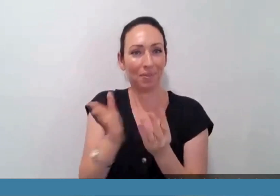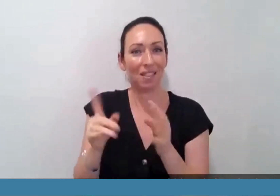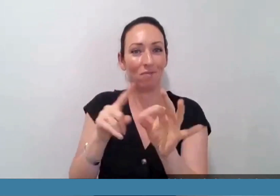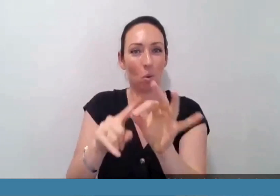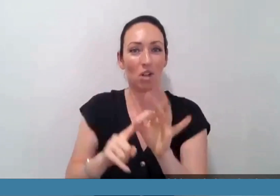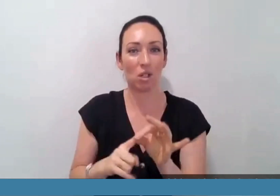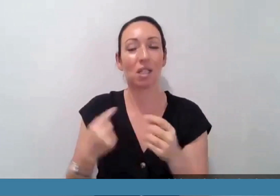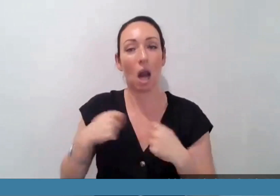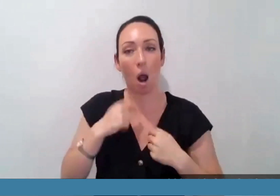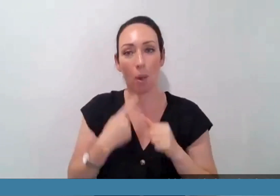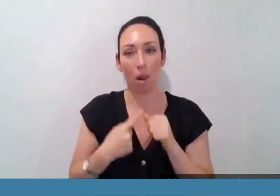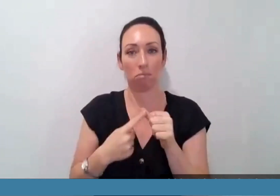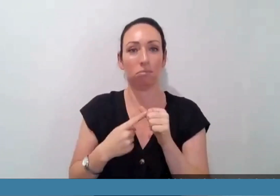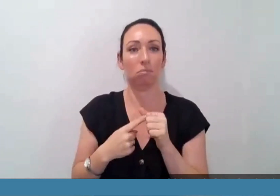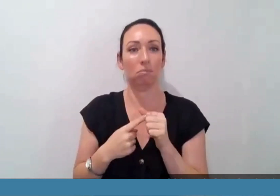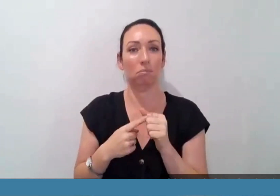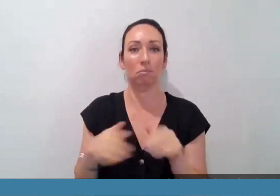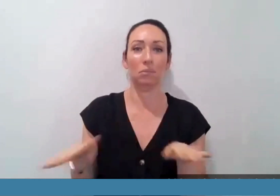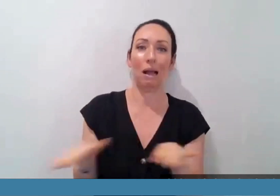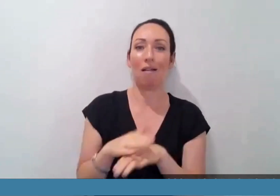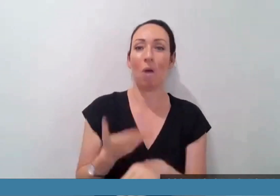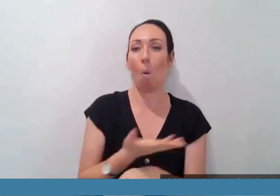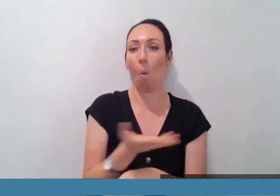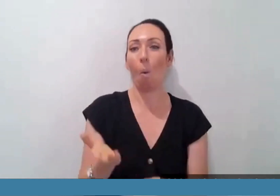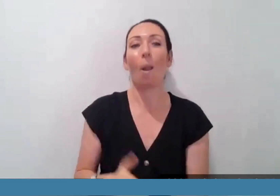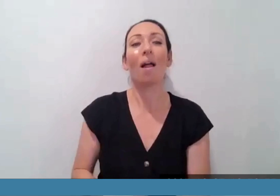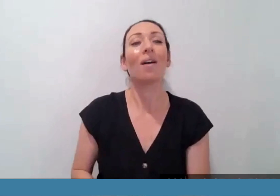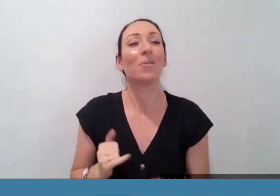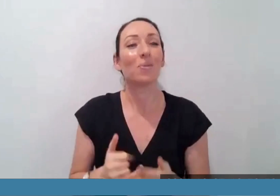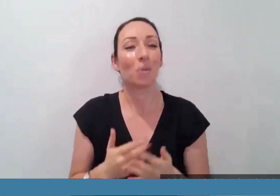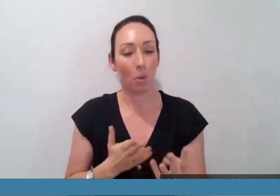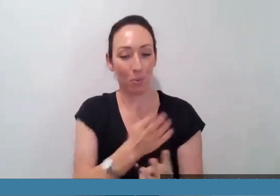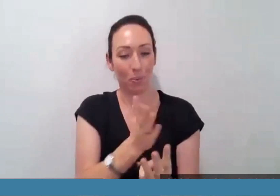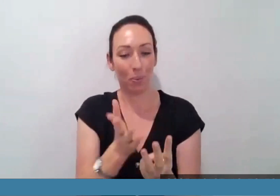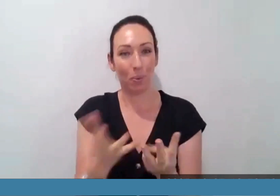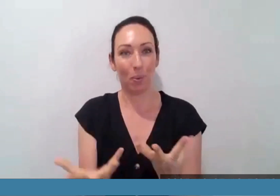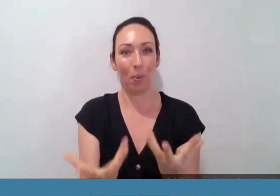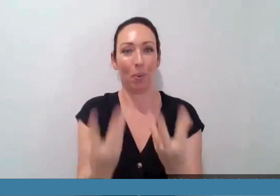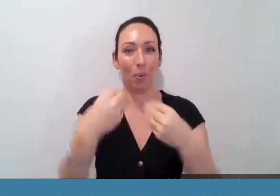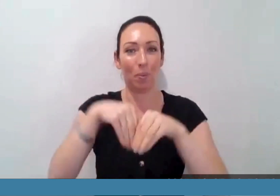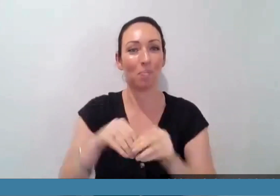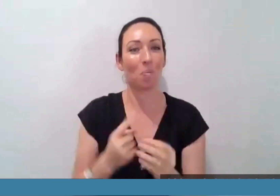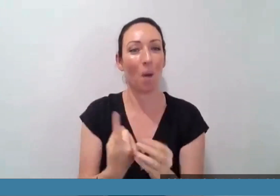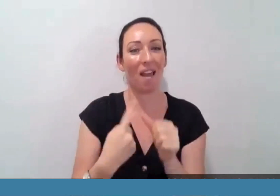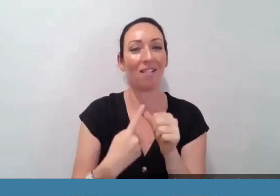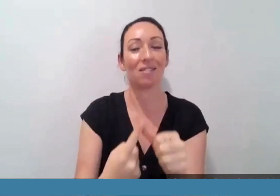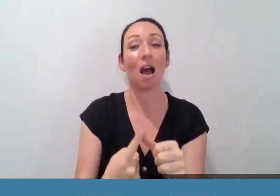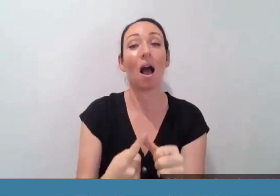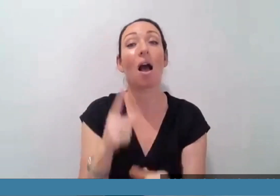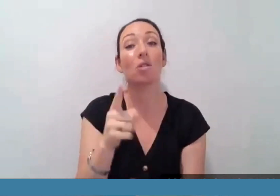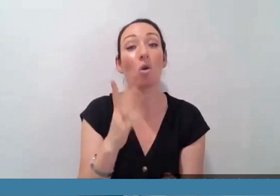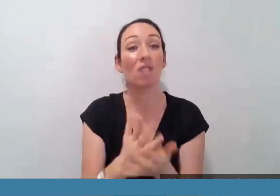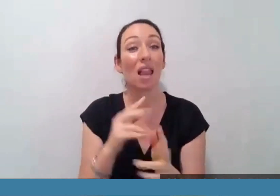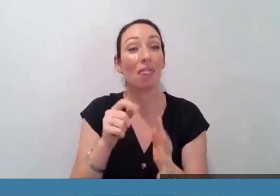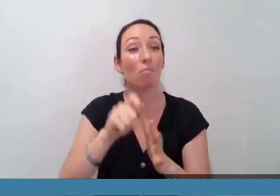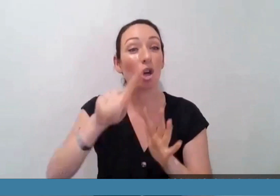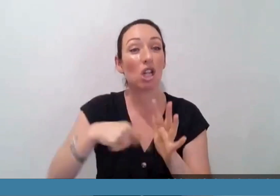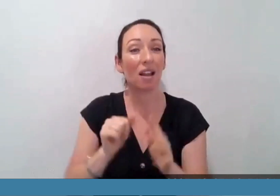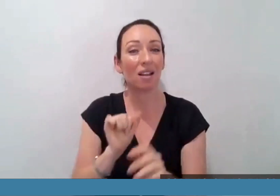time. So these questions were, is the project's primary objective to identify